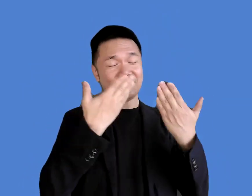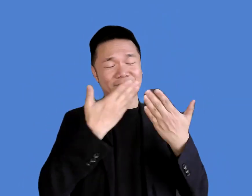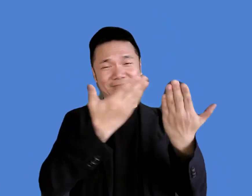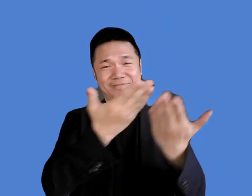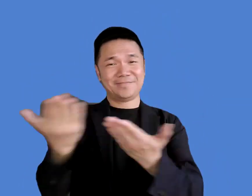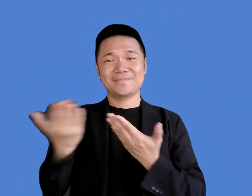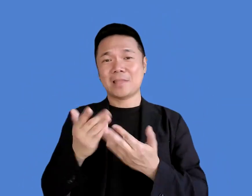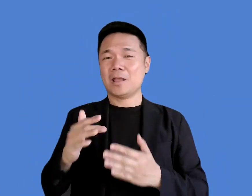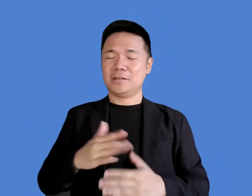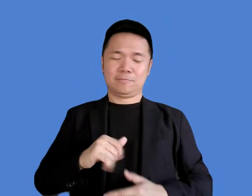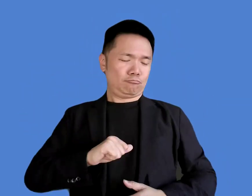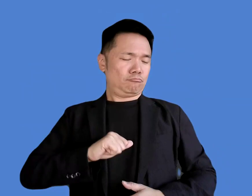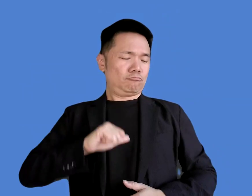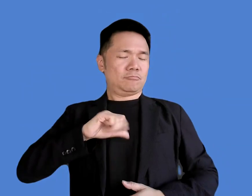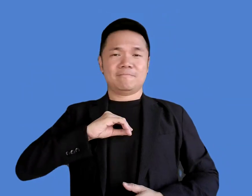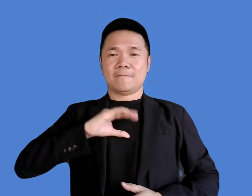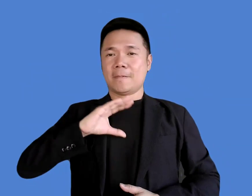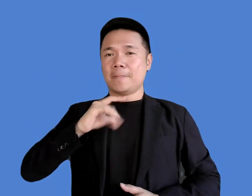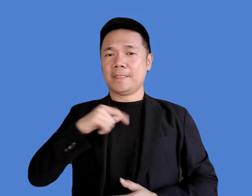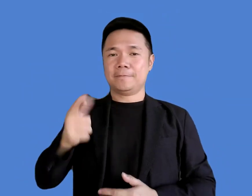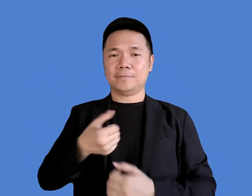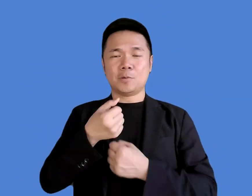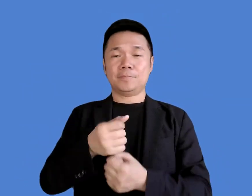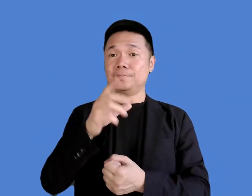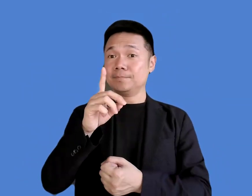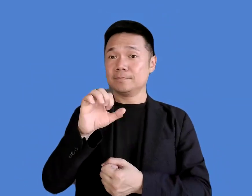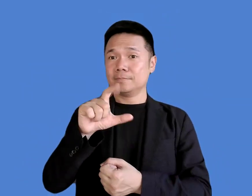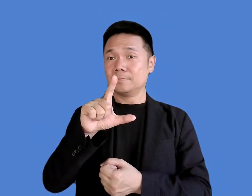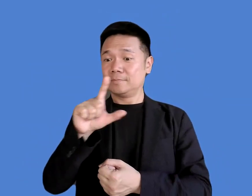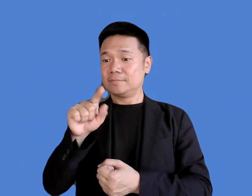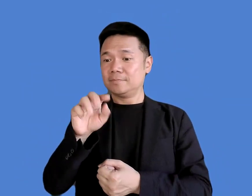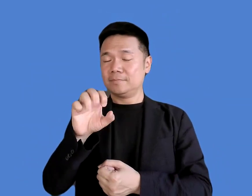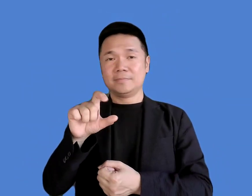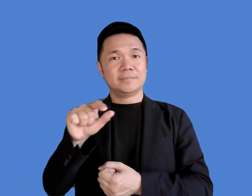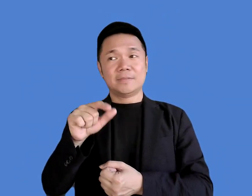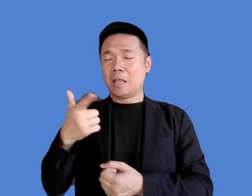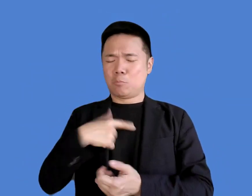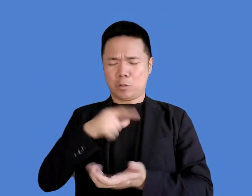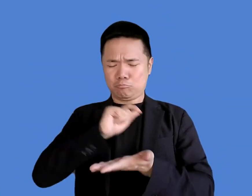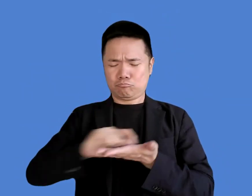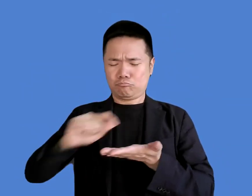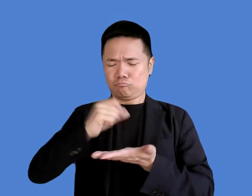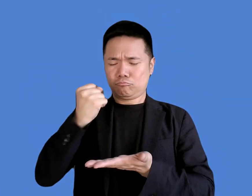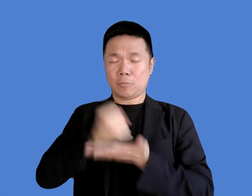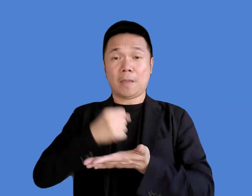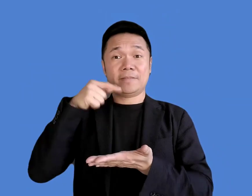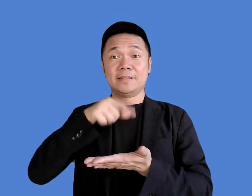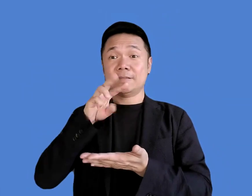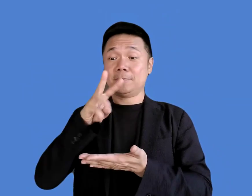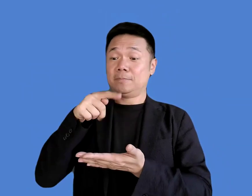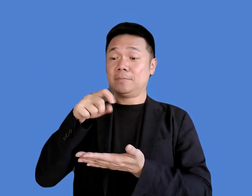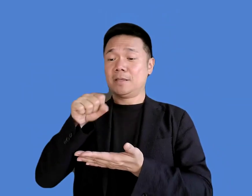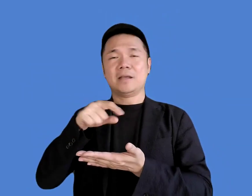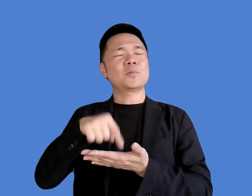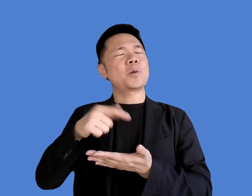to be here today representing Deloitte Southeast Asia. And, as proud signatories of the Women's Empowerment Principle, we are